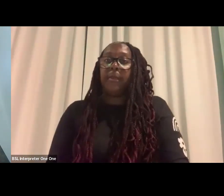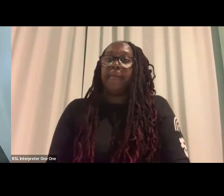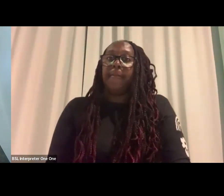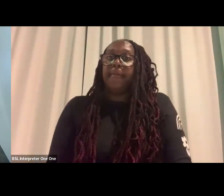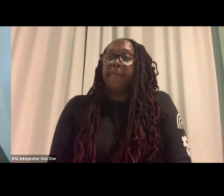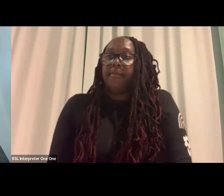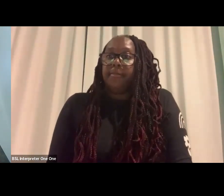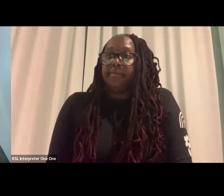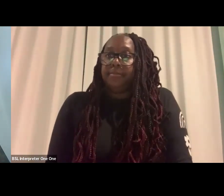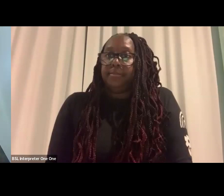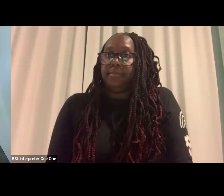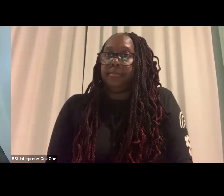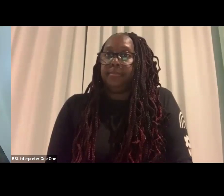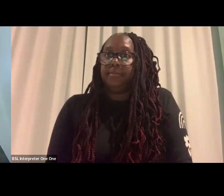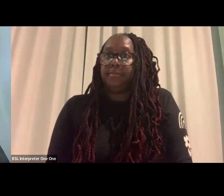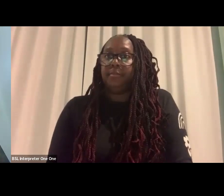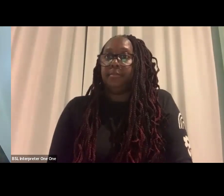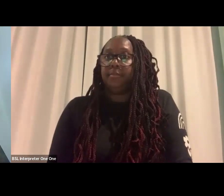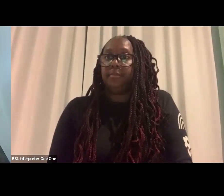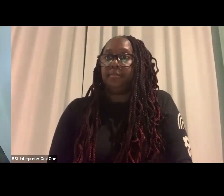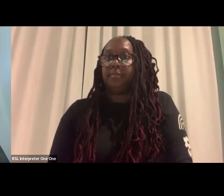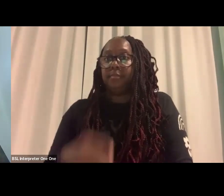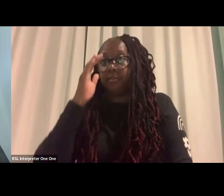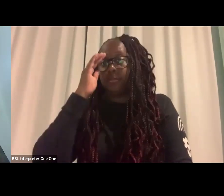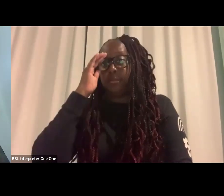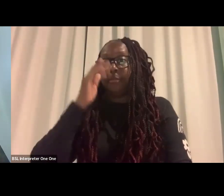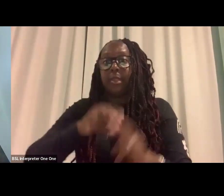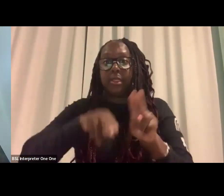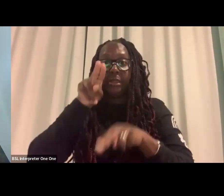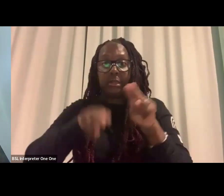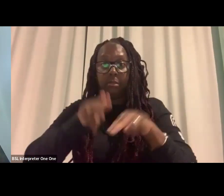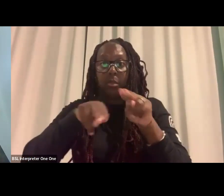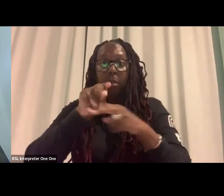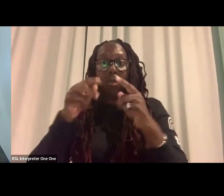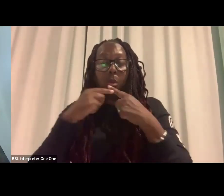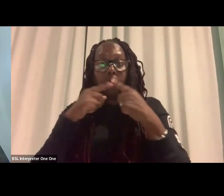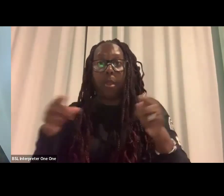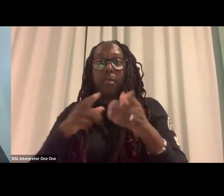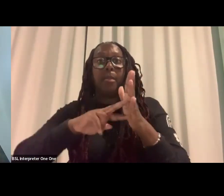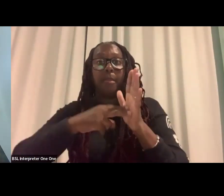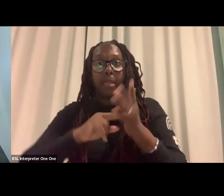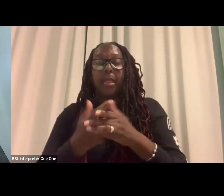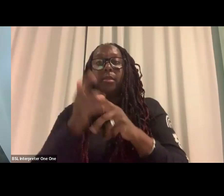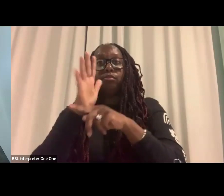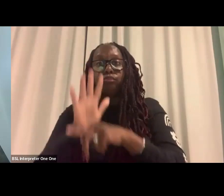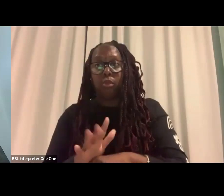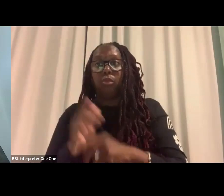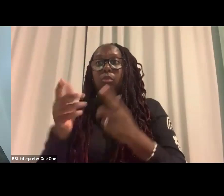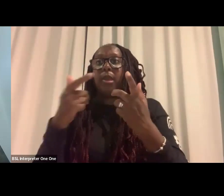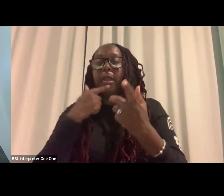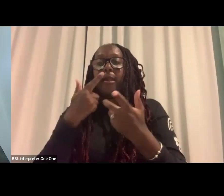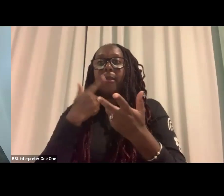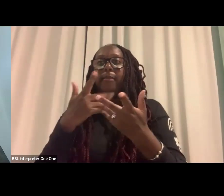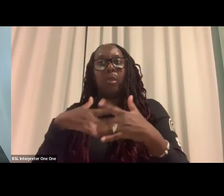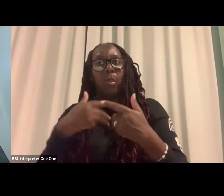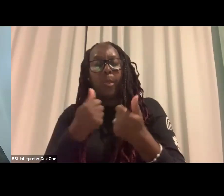GNH index facilitates actually the assessment of public policies, plans, and programs in enhancing well-being